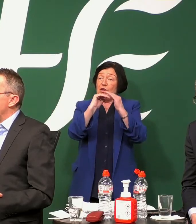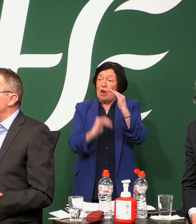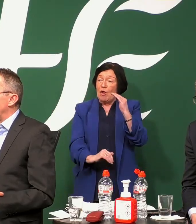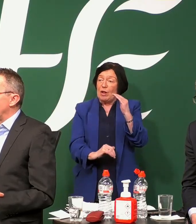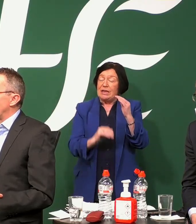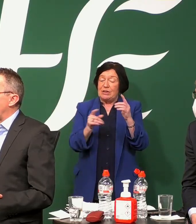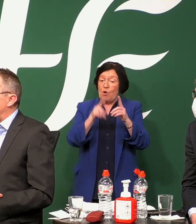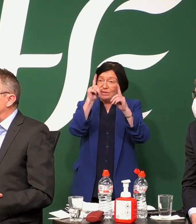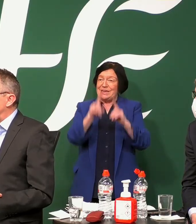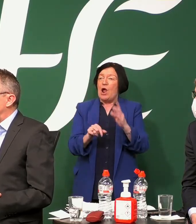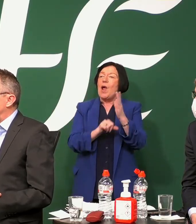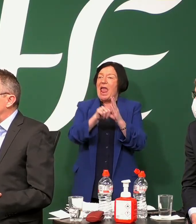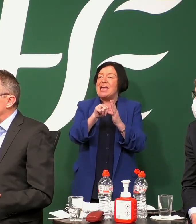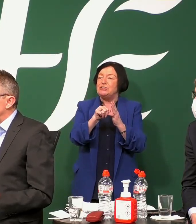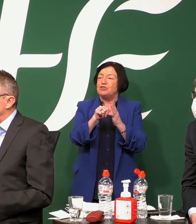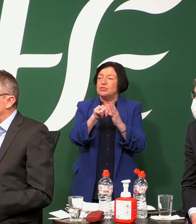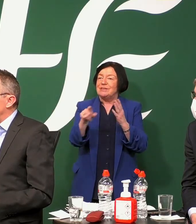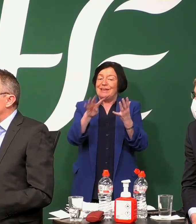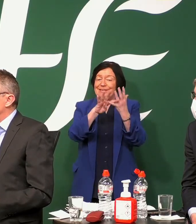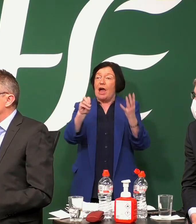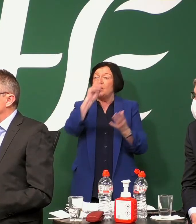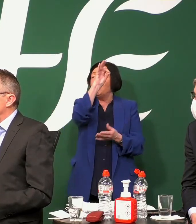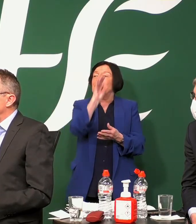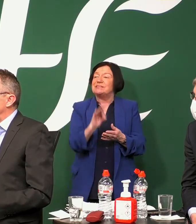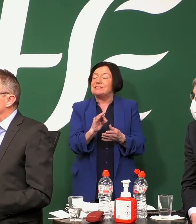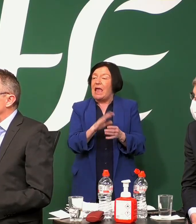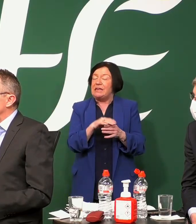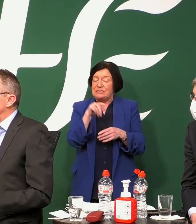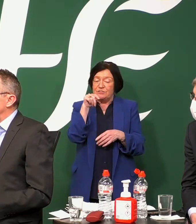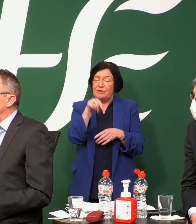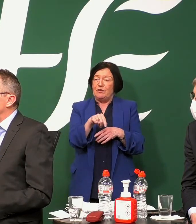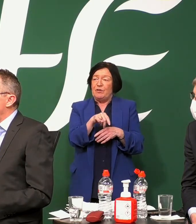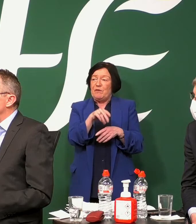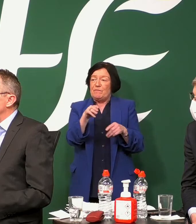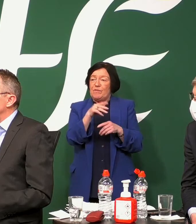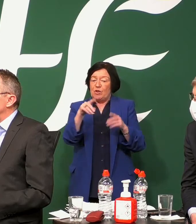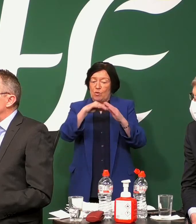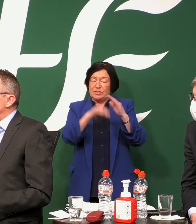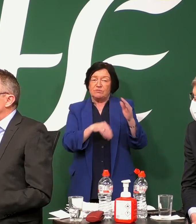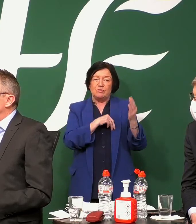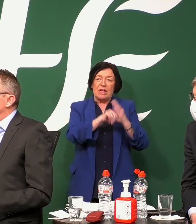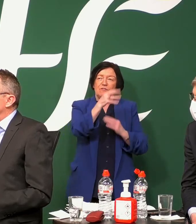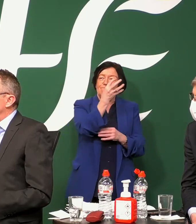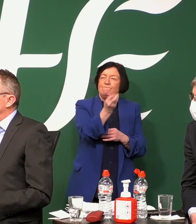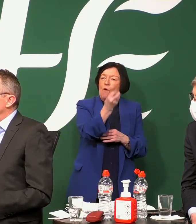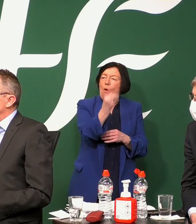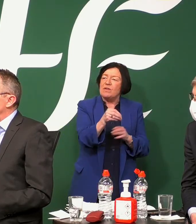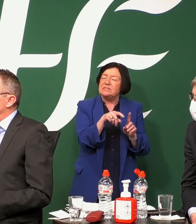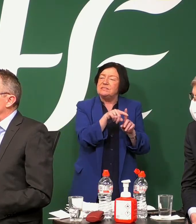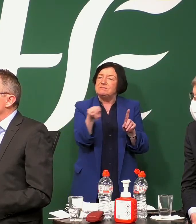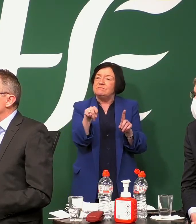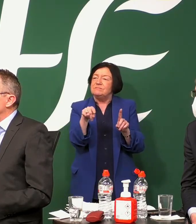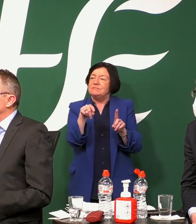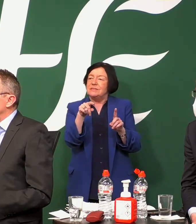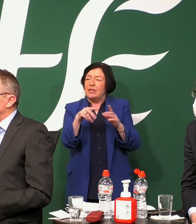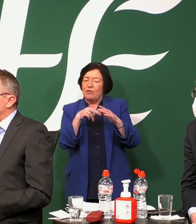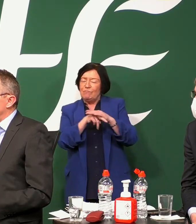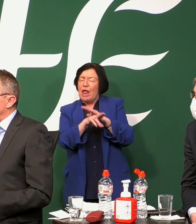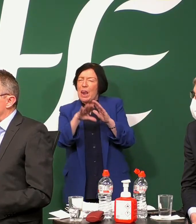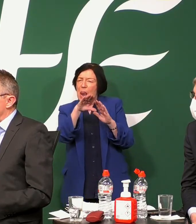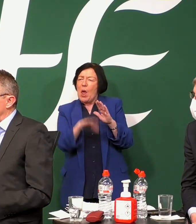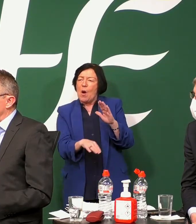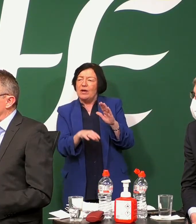going down with age, high 90%, persisting over 90%, right down to the 40s, and then it begins to creep below, but